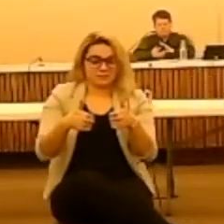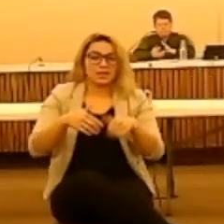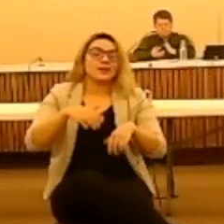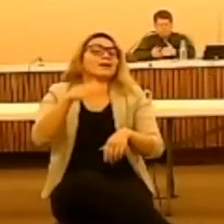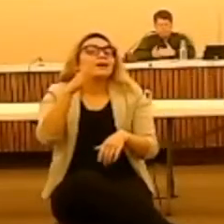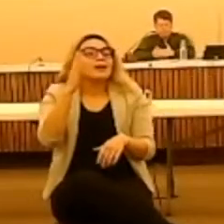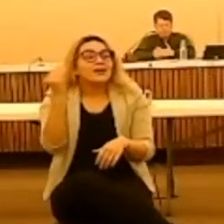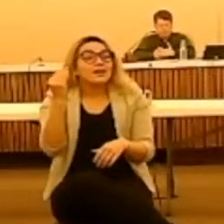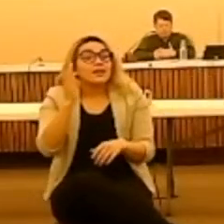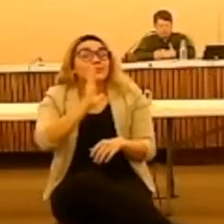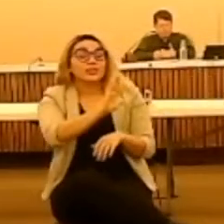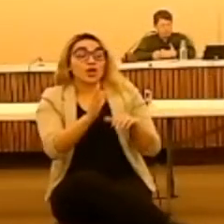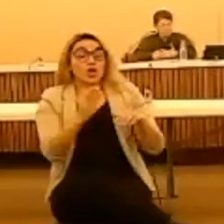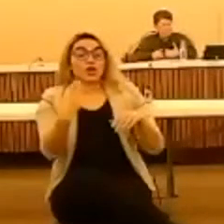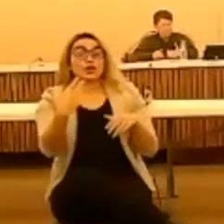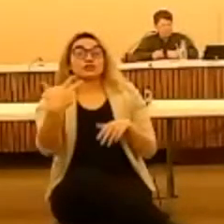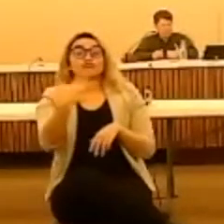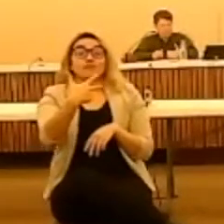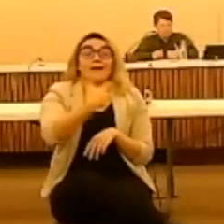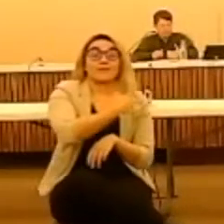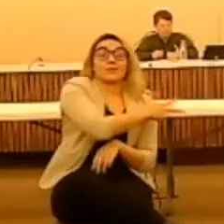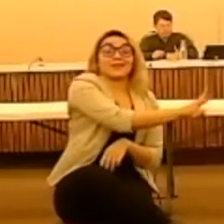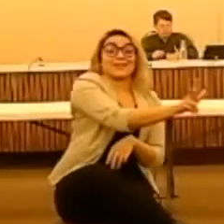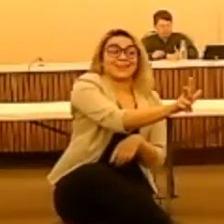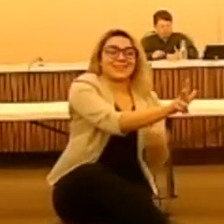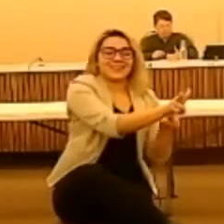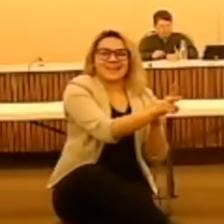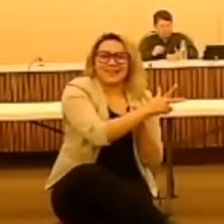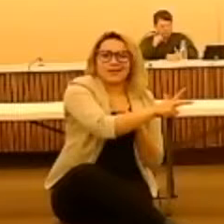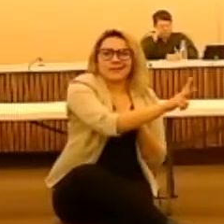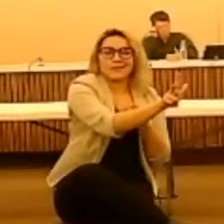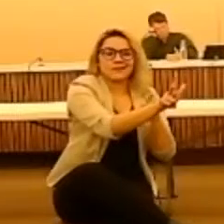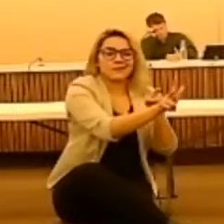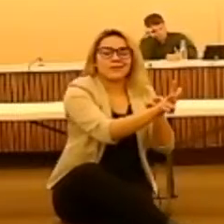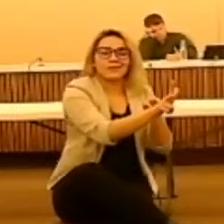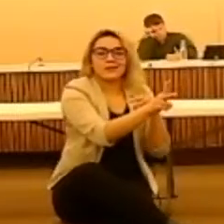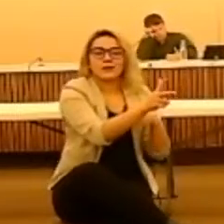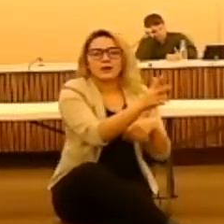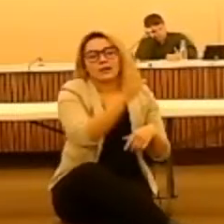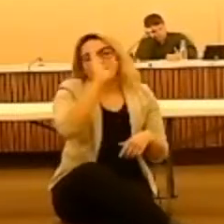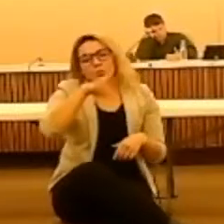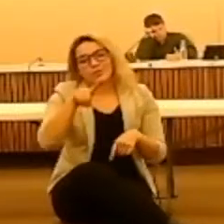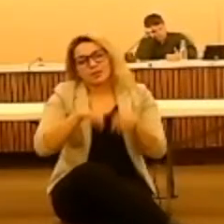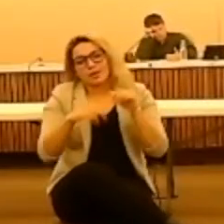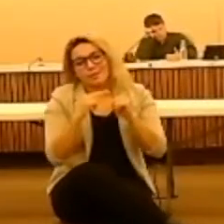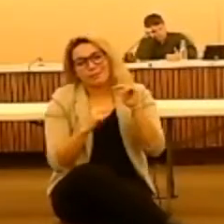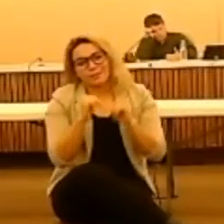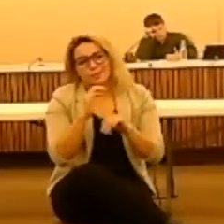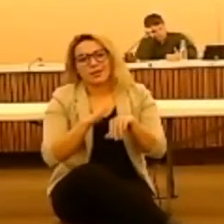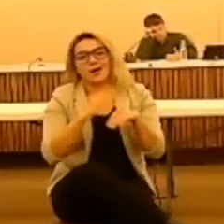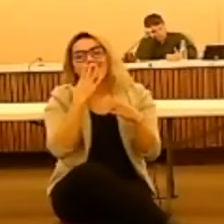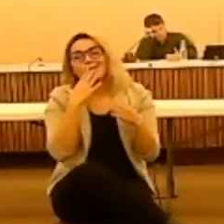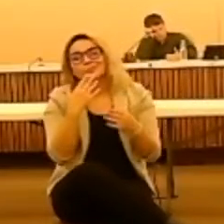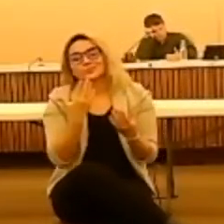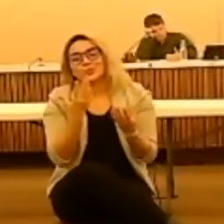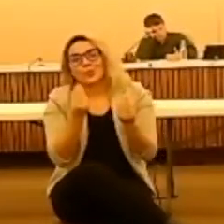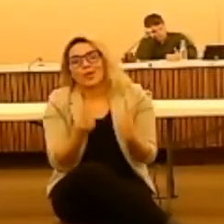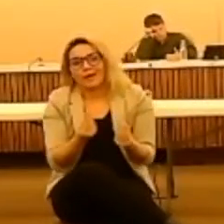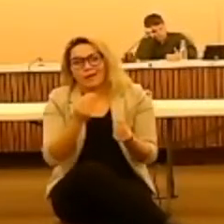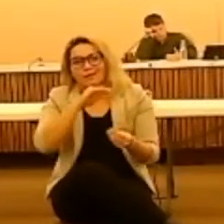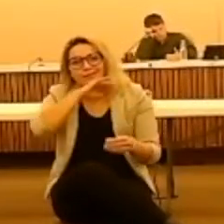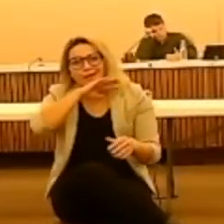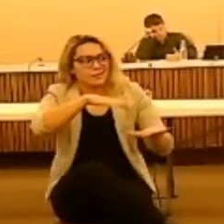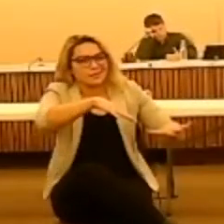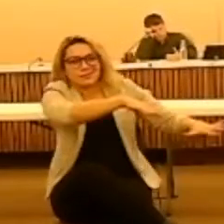down more towards River Road? Doesn't have to be River Road. I understand because of the wetlands, you can't. But further down that way,